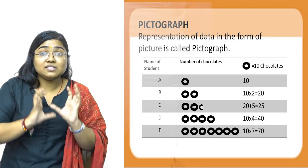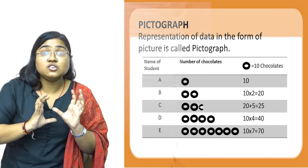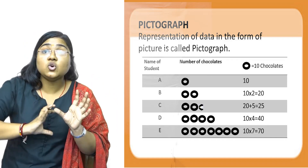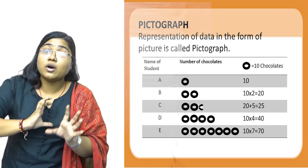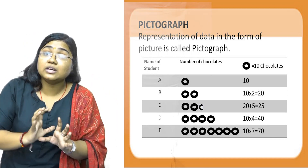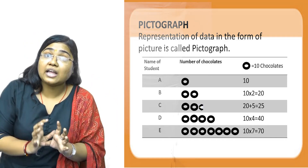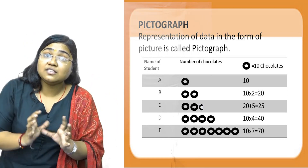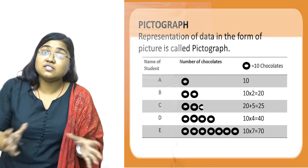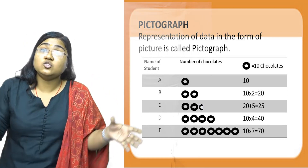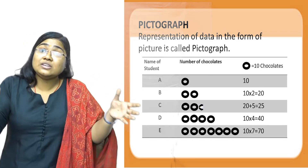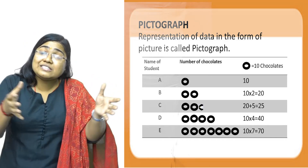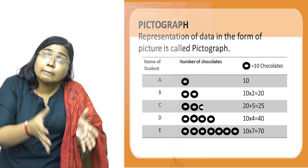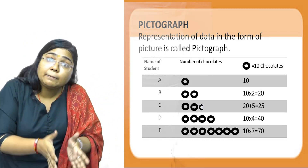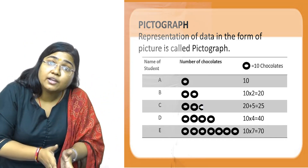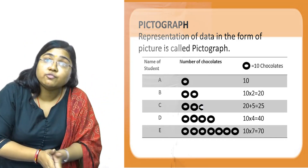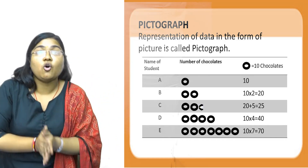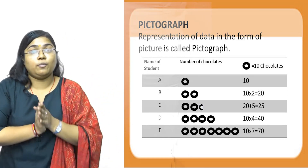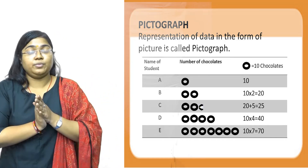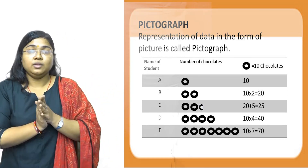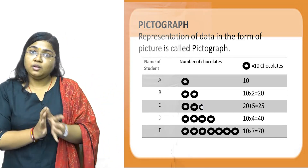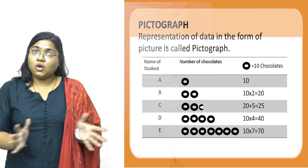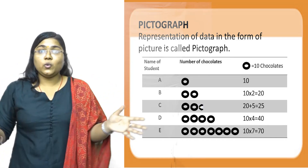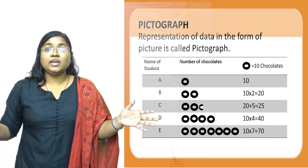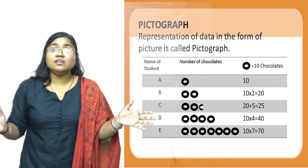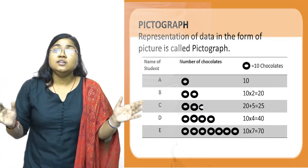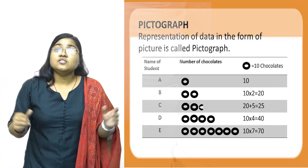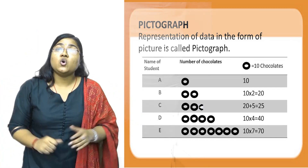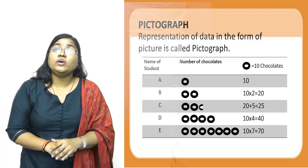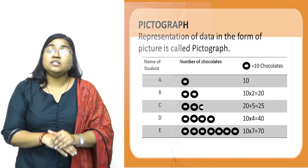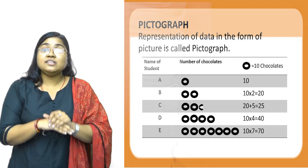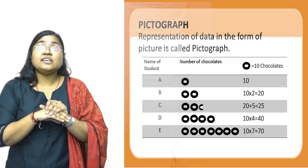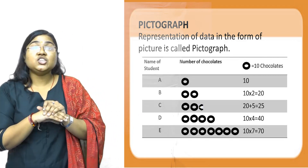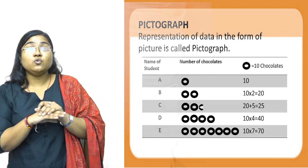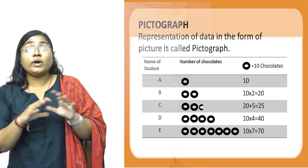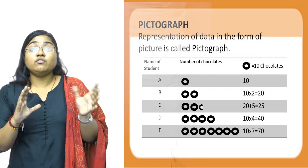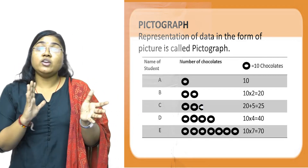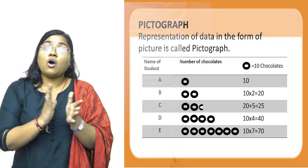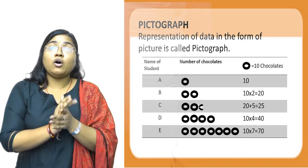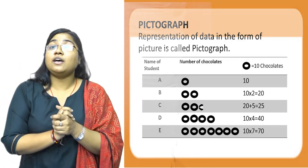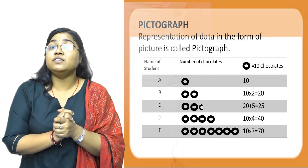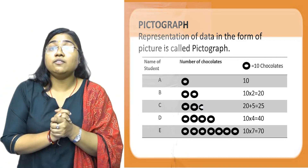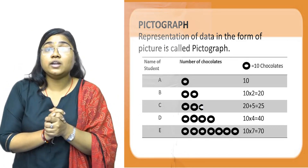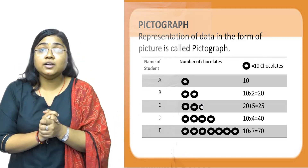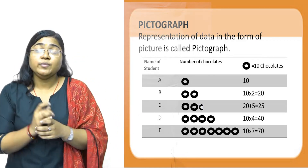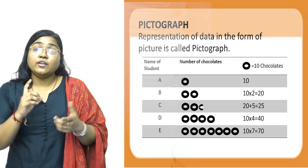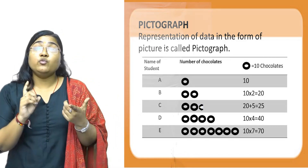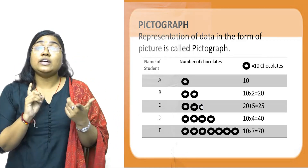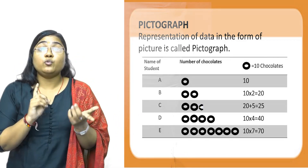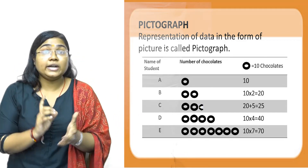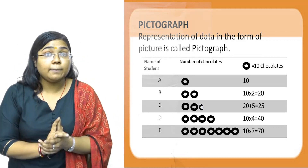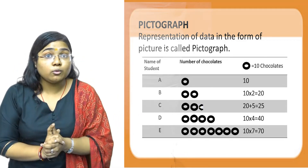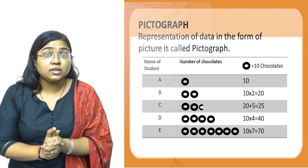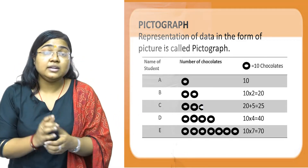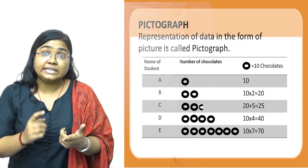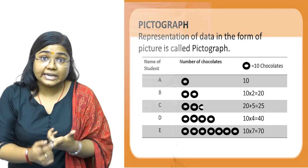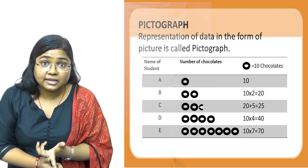very easy to organize this into the simpler form. Okay, so in this session what we have done, we have